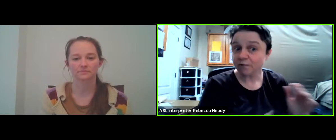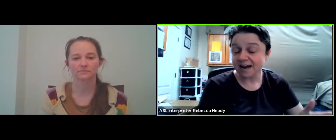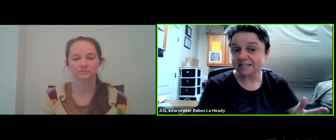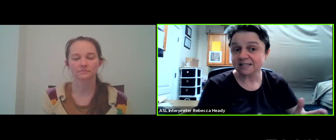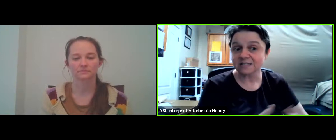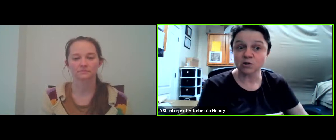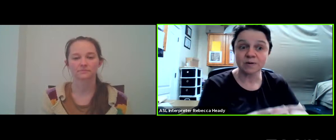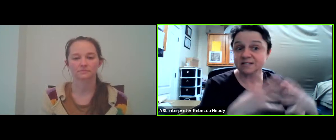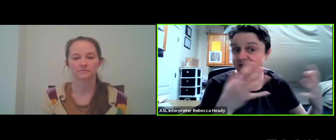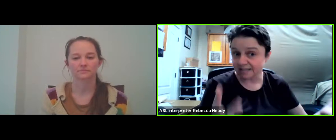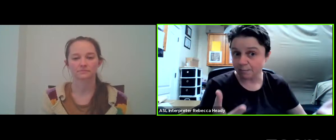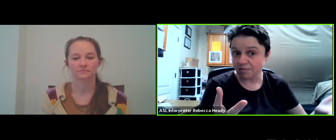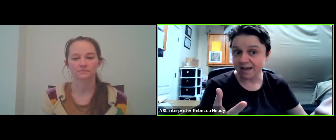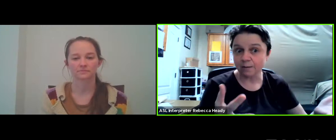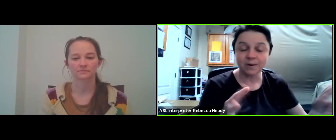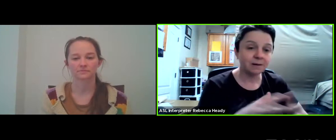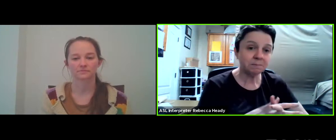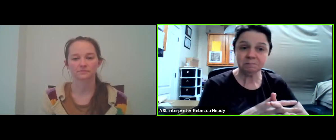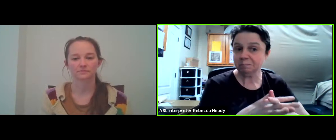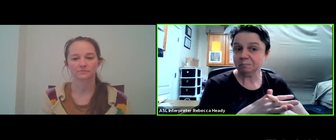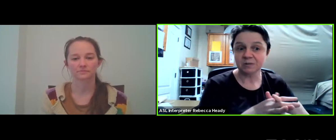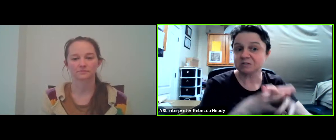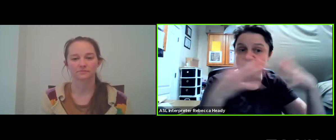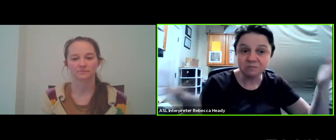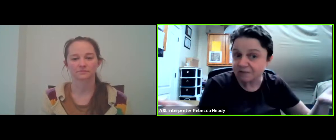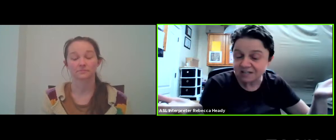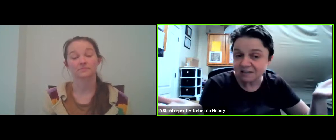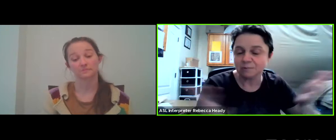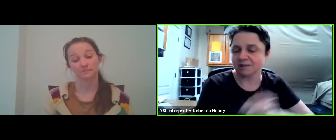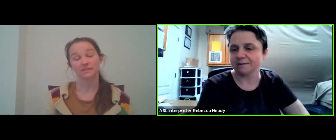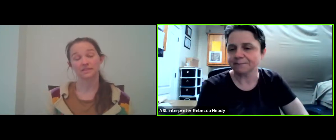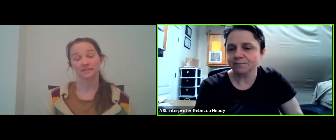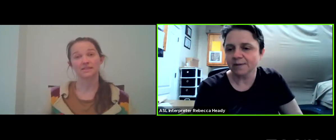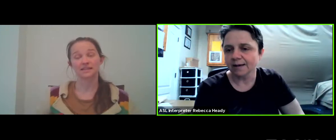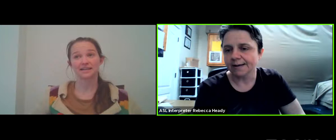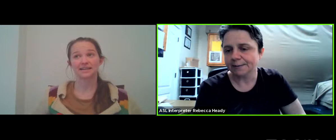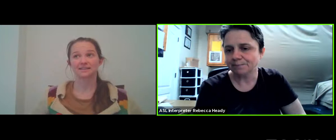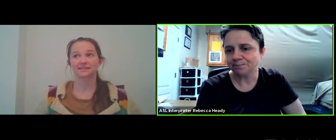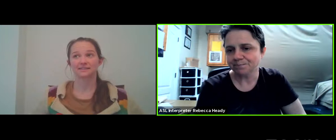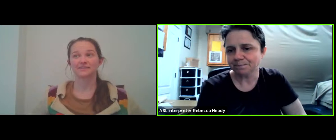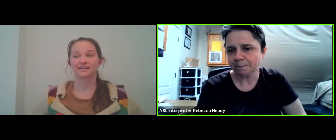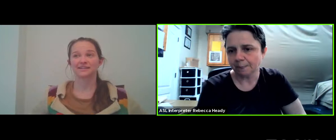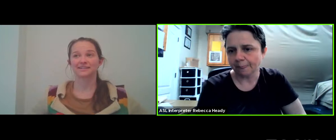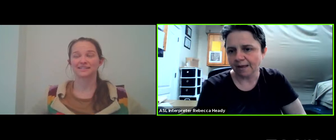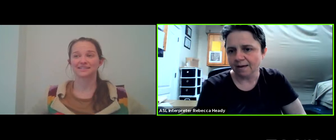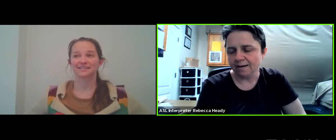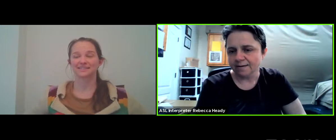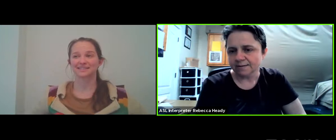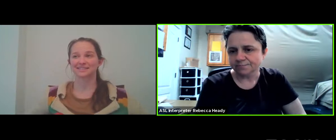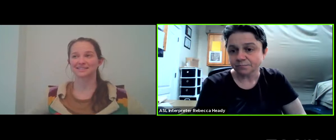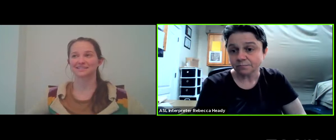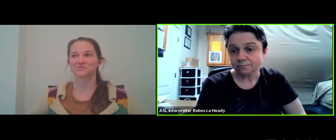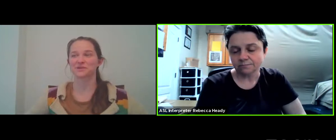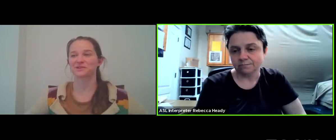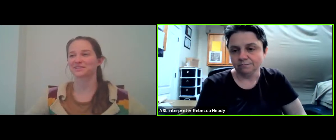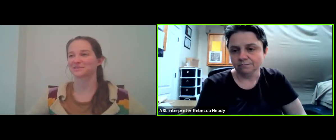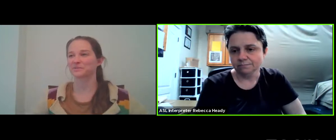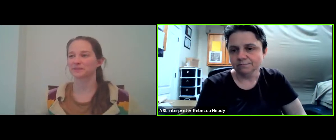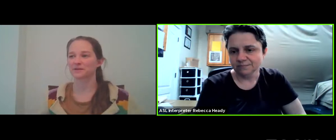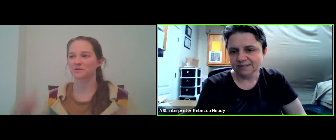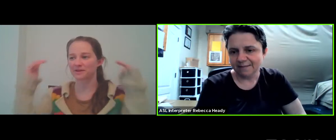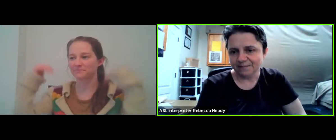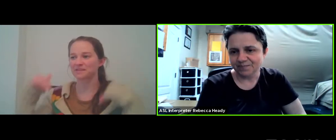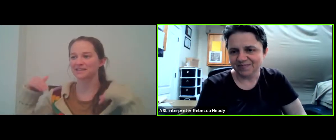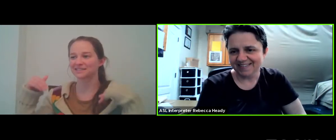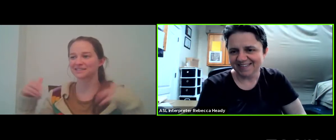a new phrase that still means the same thing, but let's do some different signs with it. Yeah. Okay. That's good. That's a good reminder, because